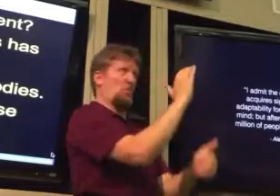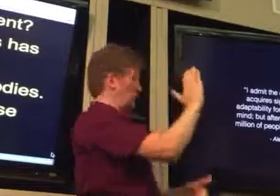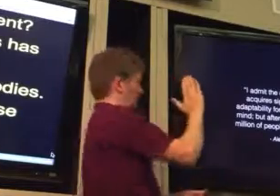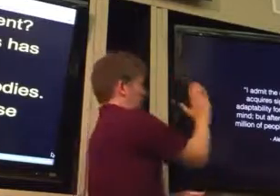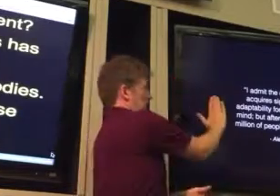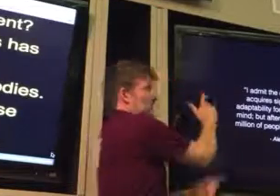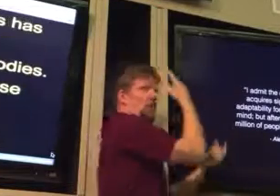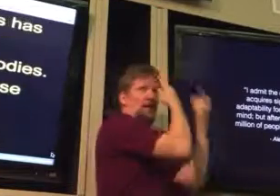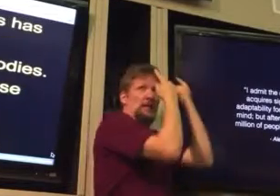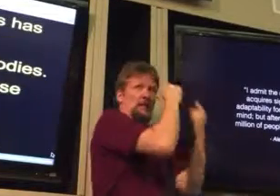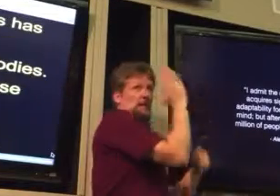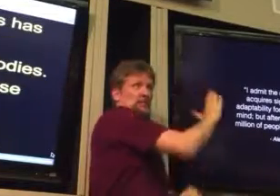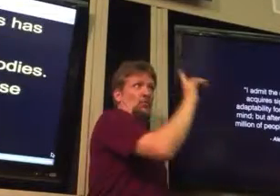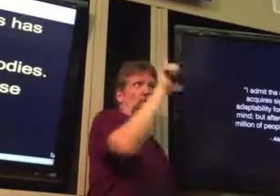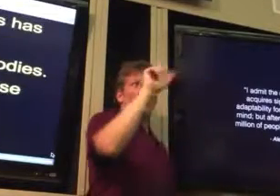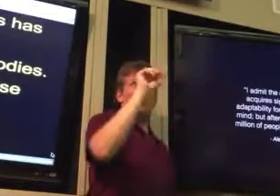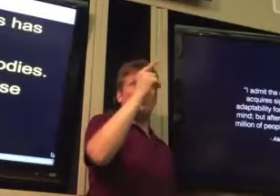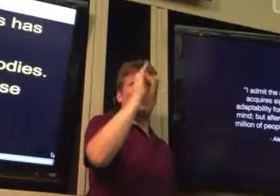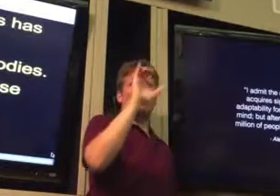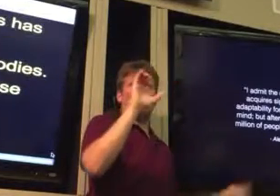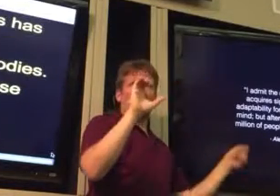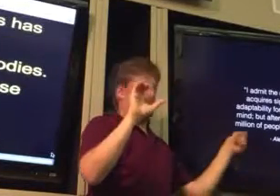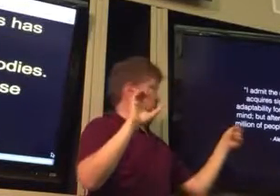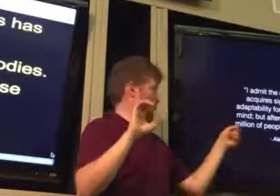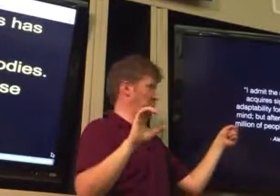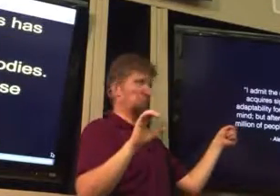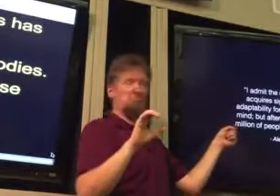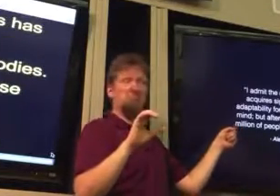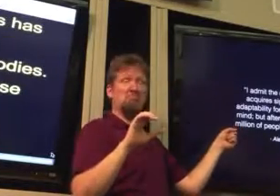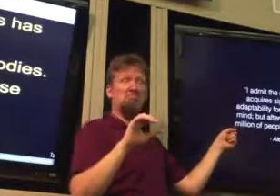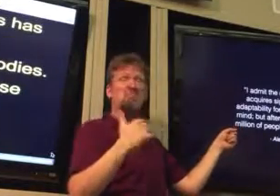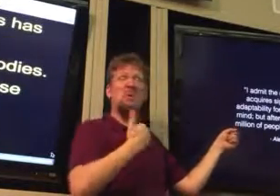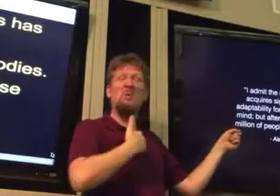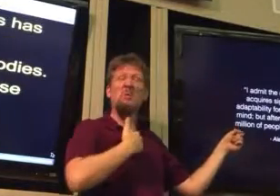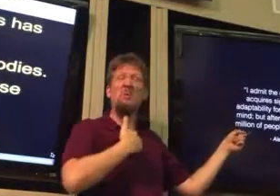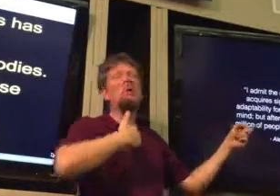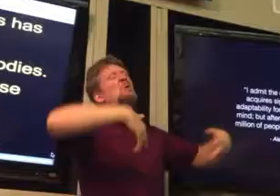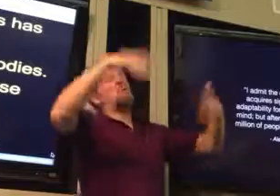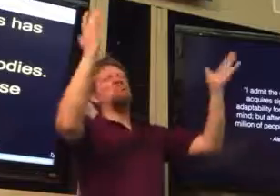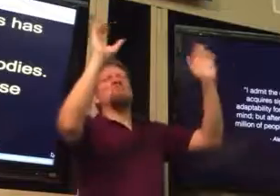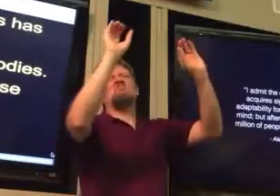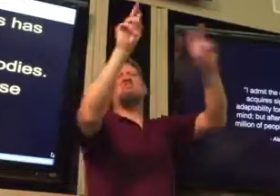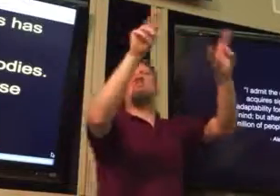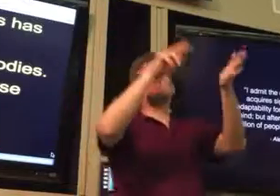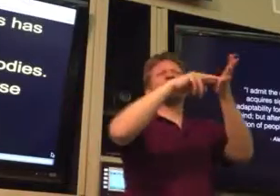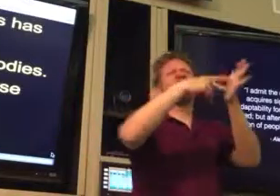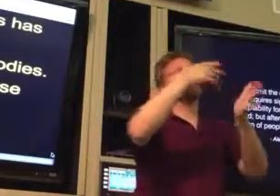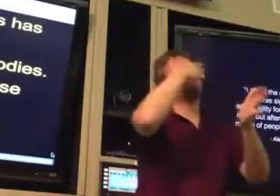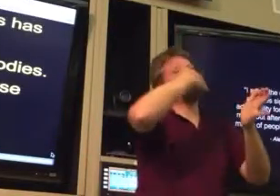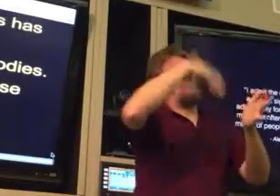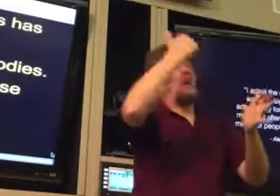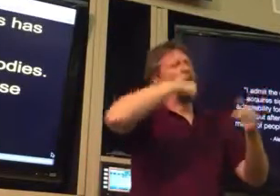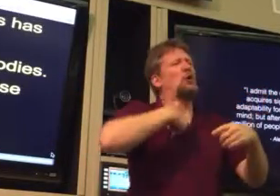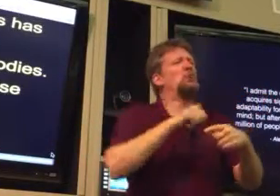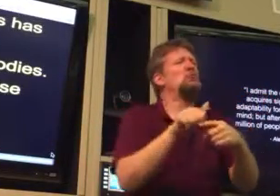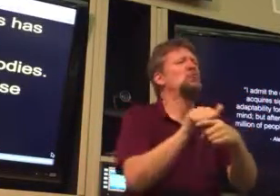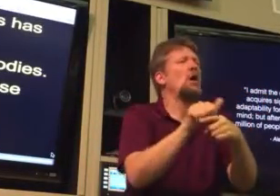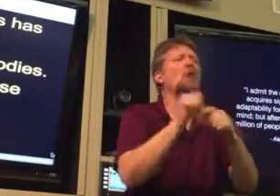Now, if we follow Alexander Graham Bell's thinking and his quote-unquote logic, that it's better